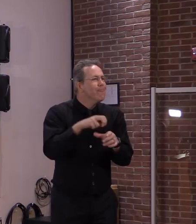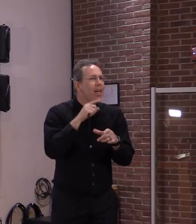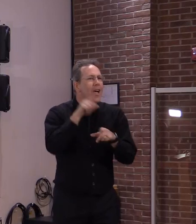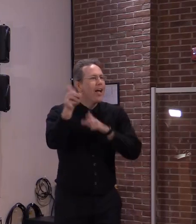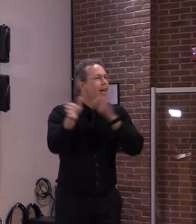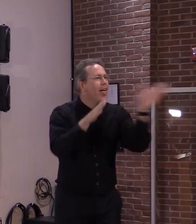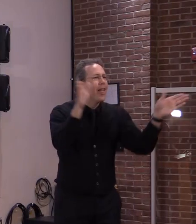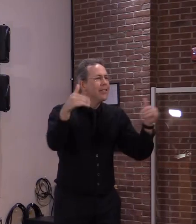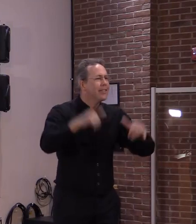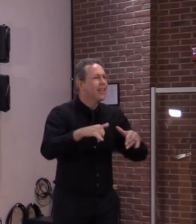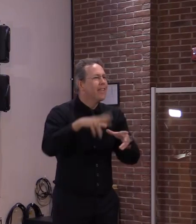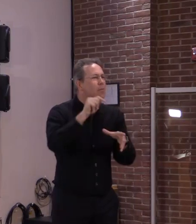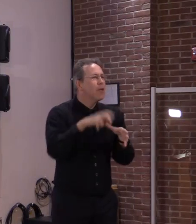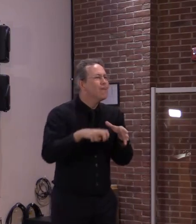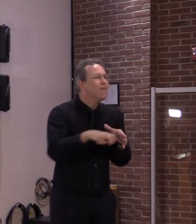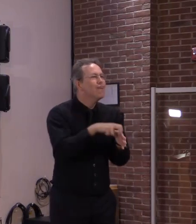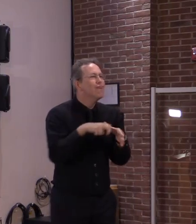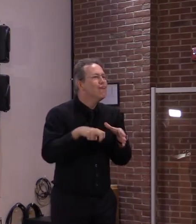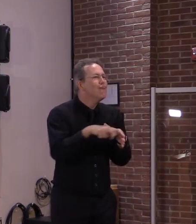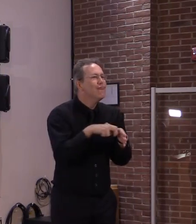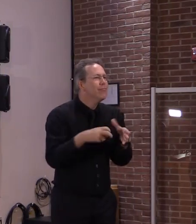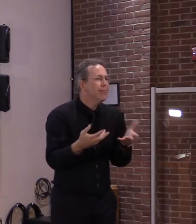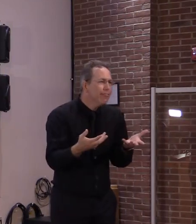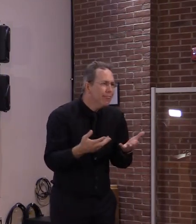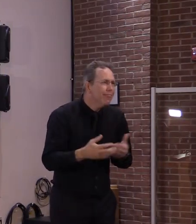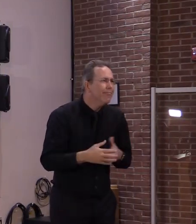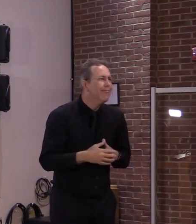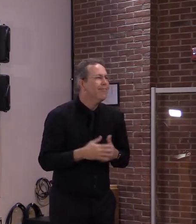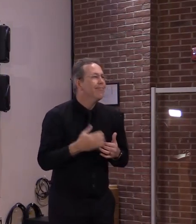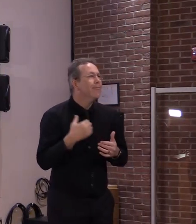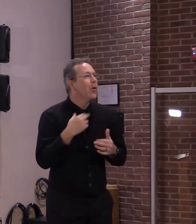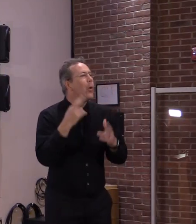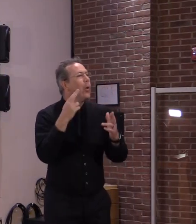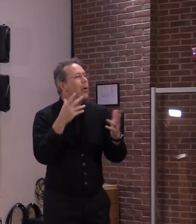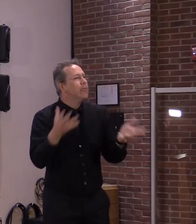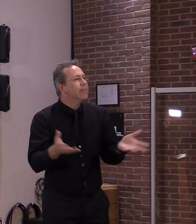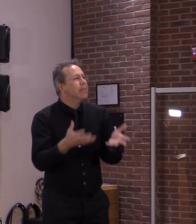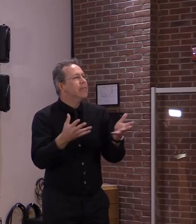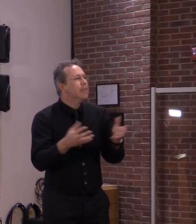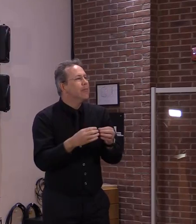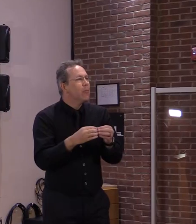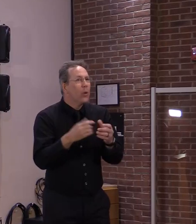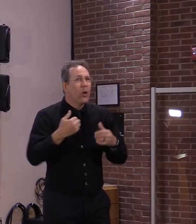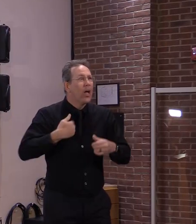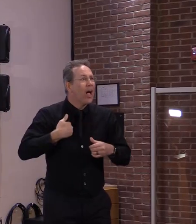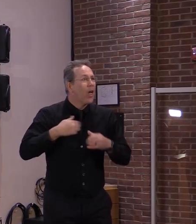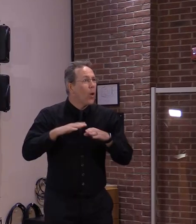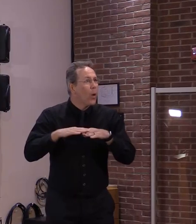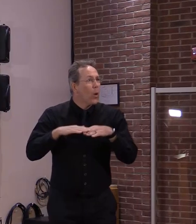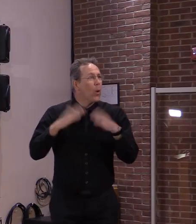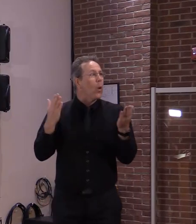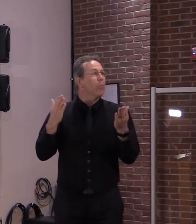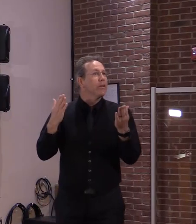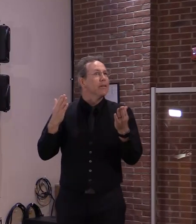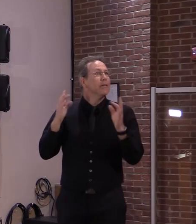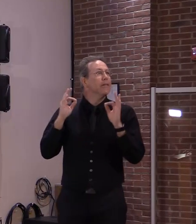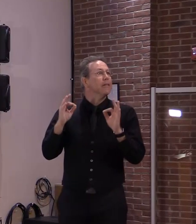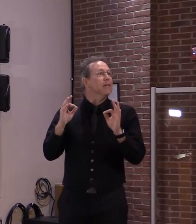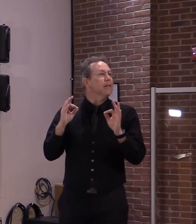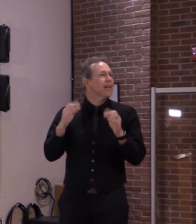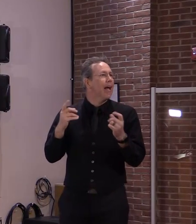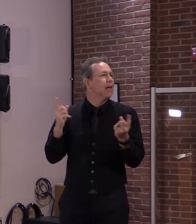enjoy both, and I'm hopeful that once Canada, Quebec, in particular, catches up to where we